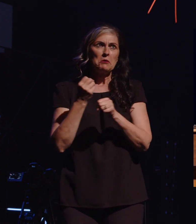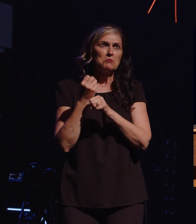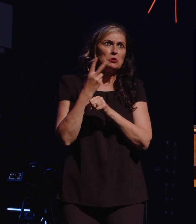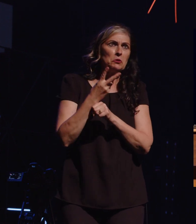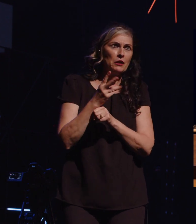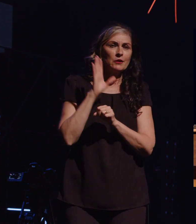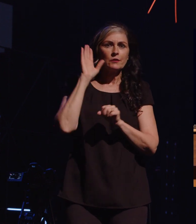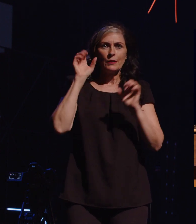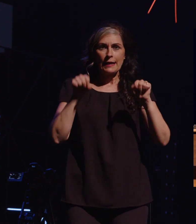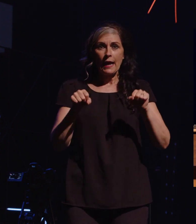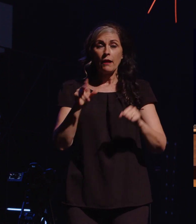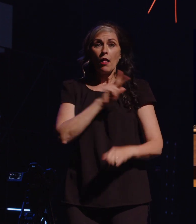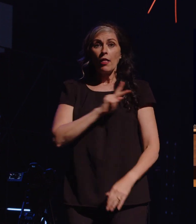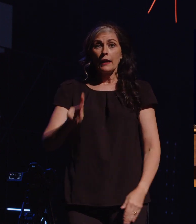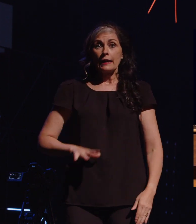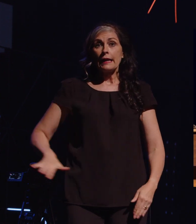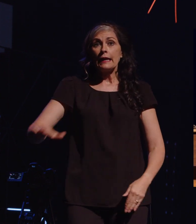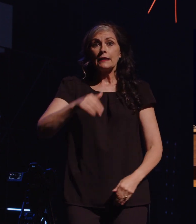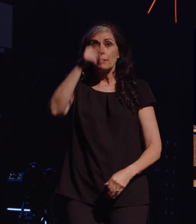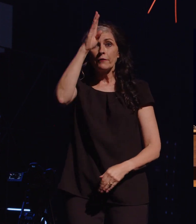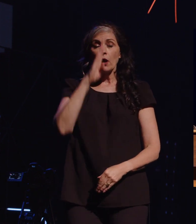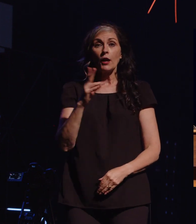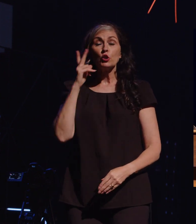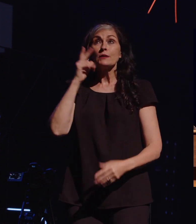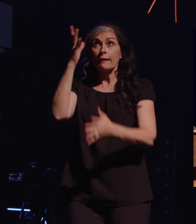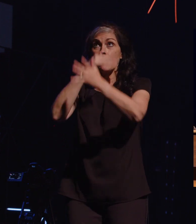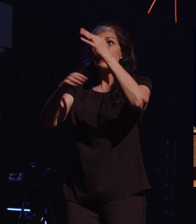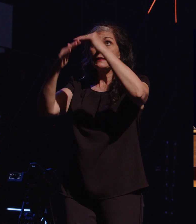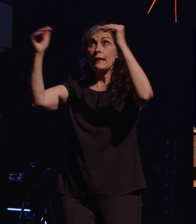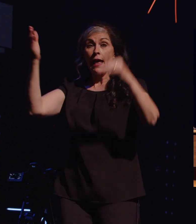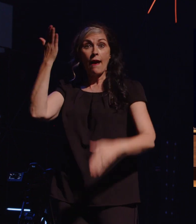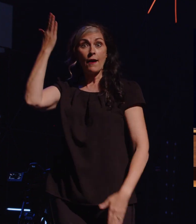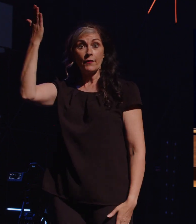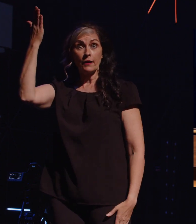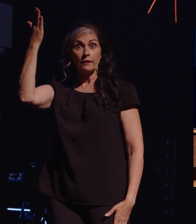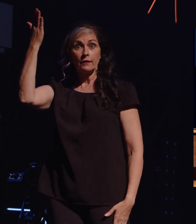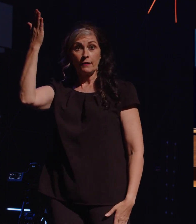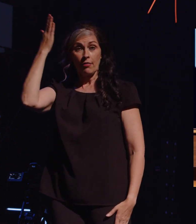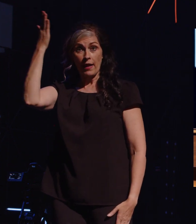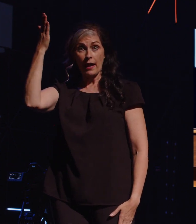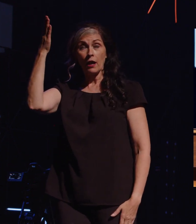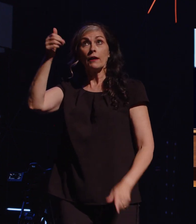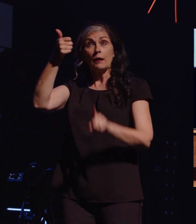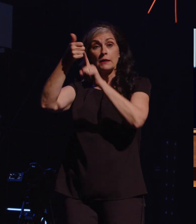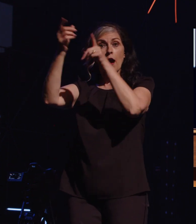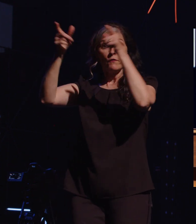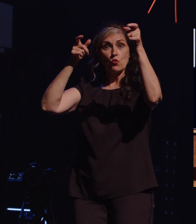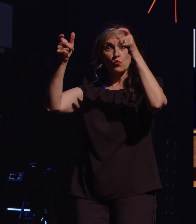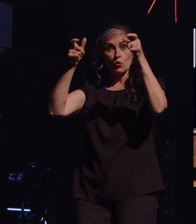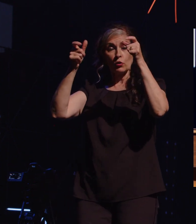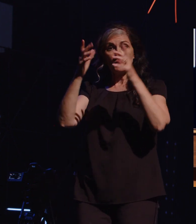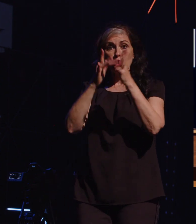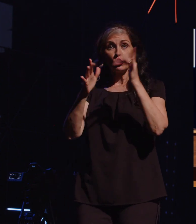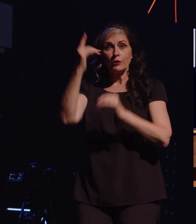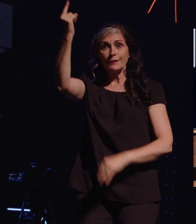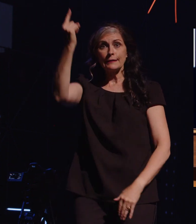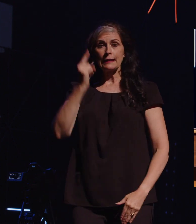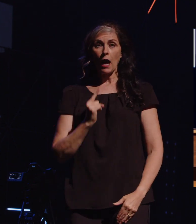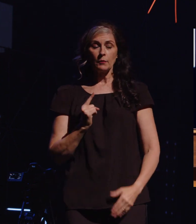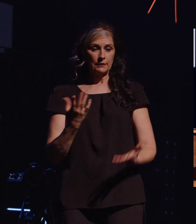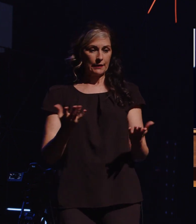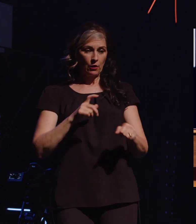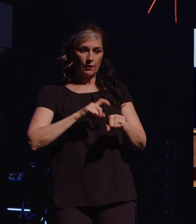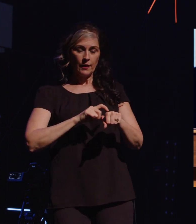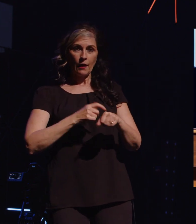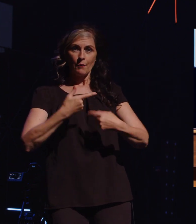now, because the kingdom of God, we see it's in heaven. The kingdom of God is there. He rules. Jesus comes and says the